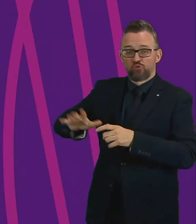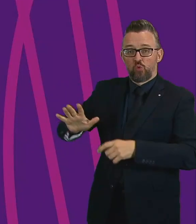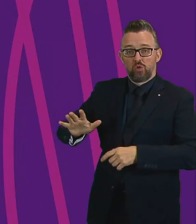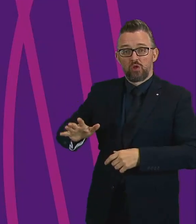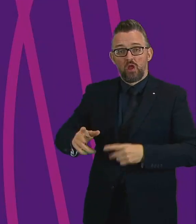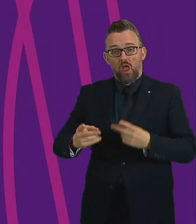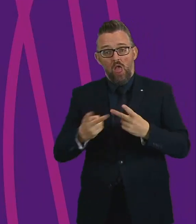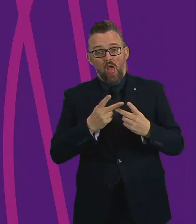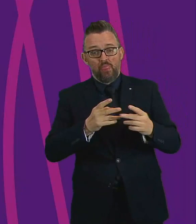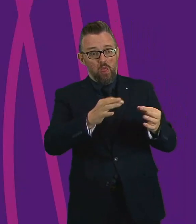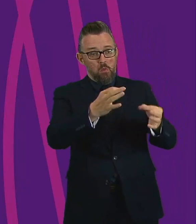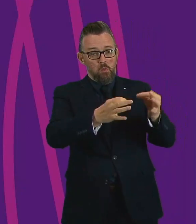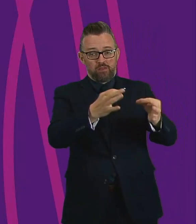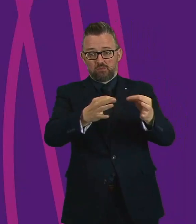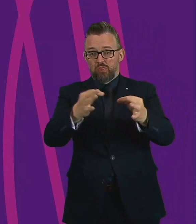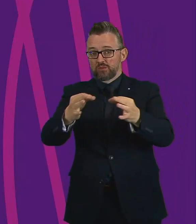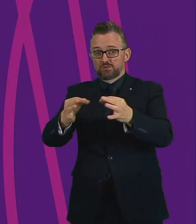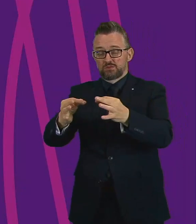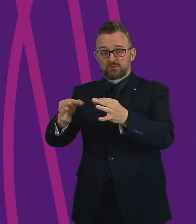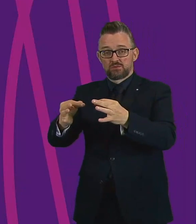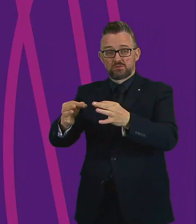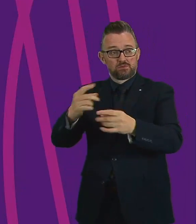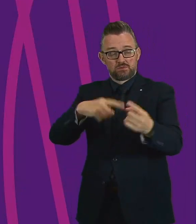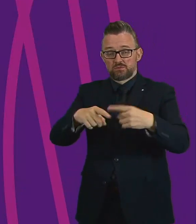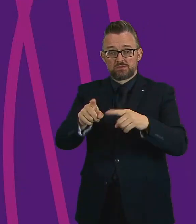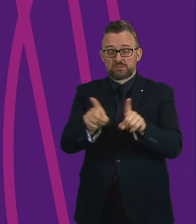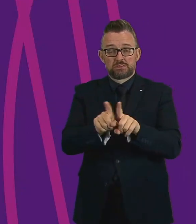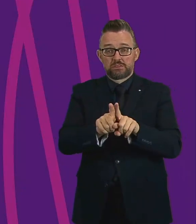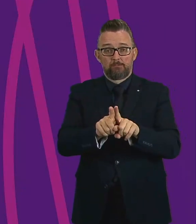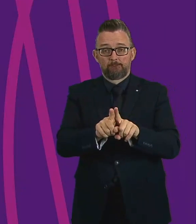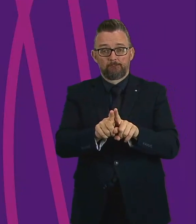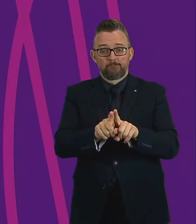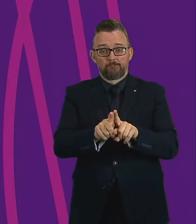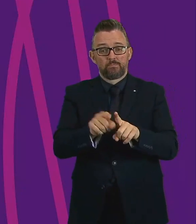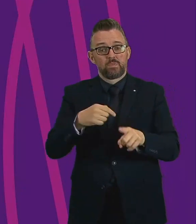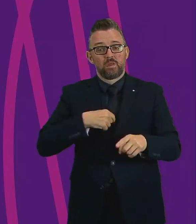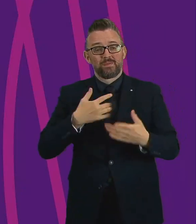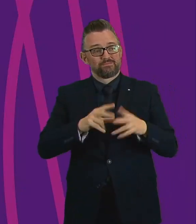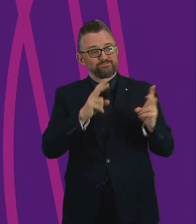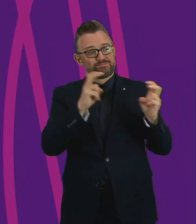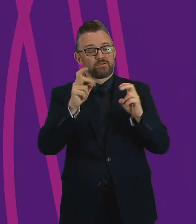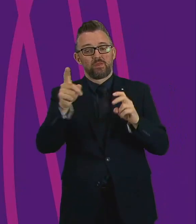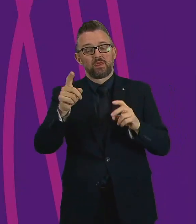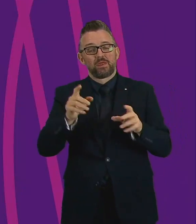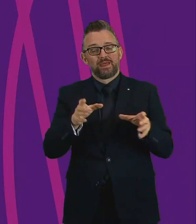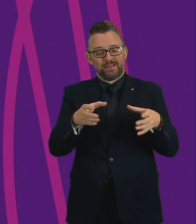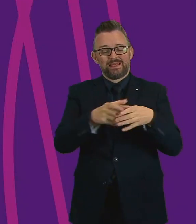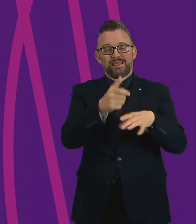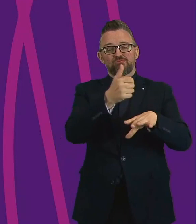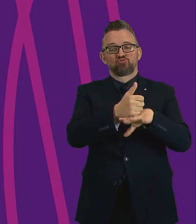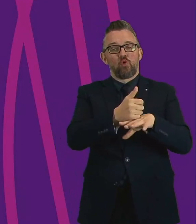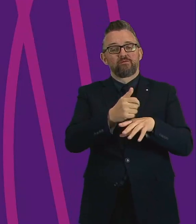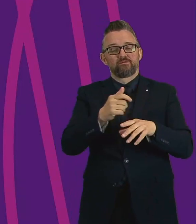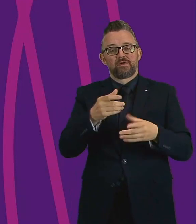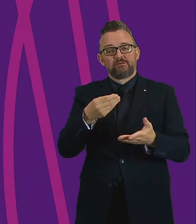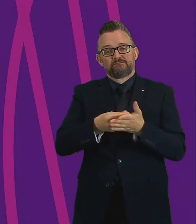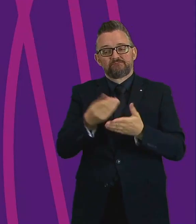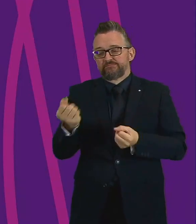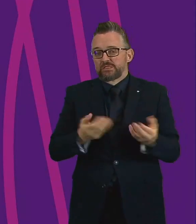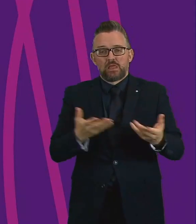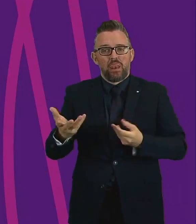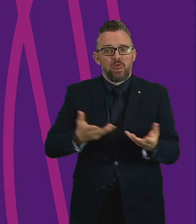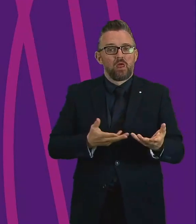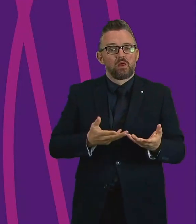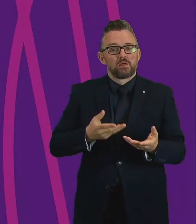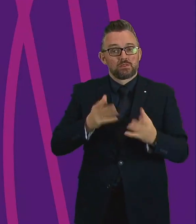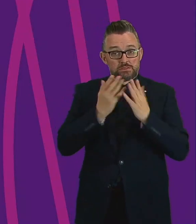of other political persuasions, and none, are making them too. I already quoted the Institute for Fiscal Studies, but they